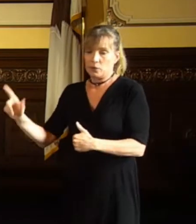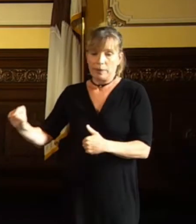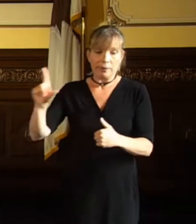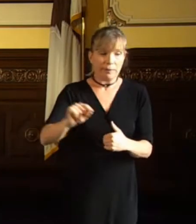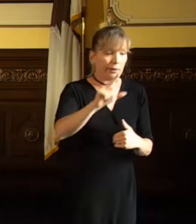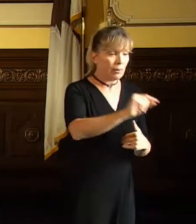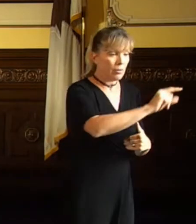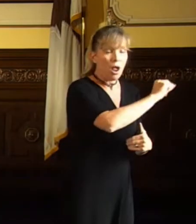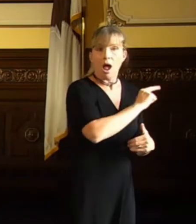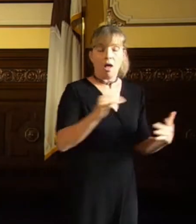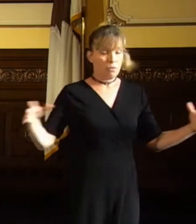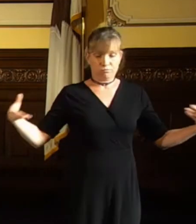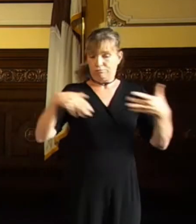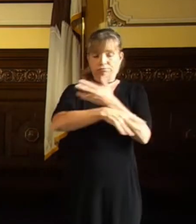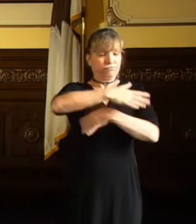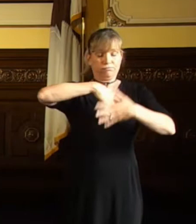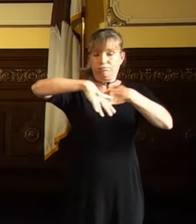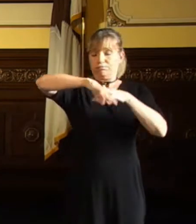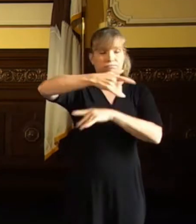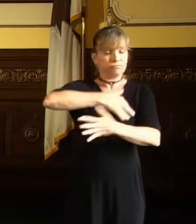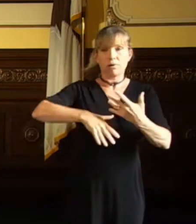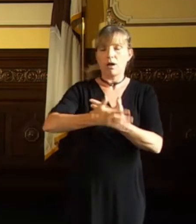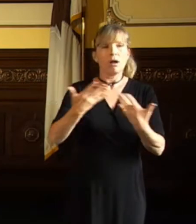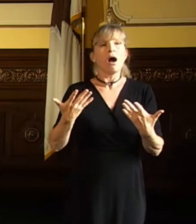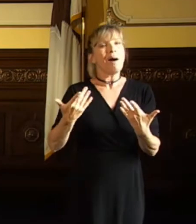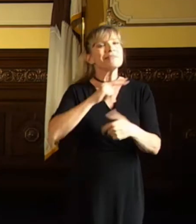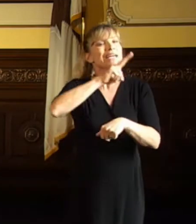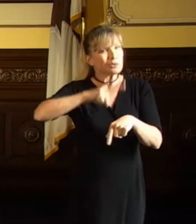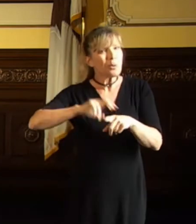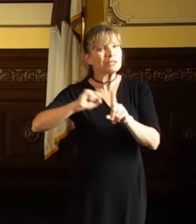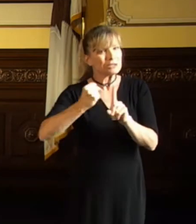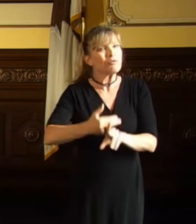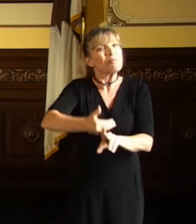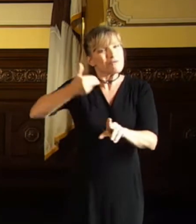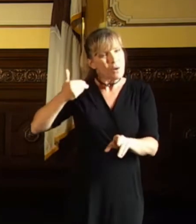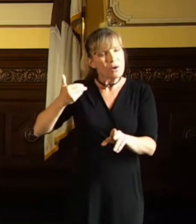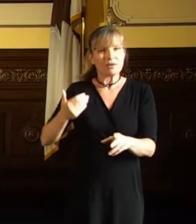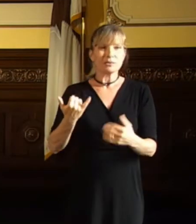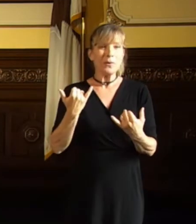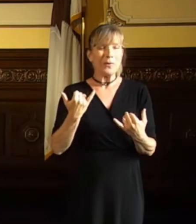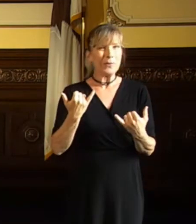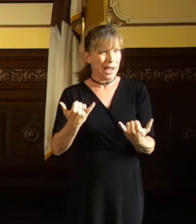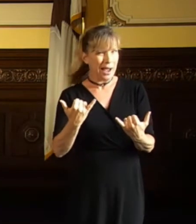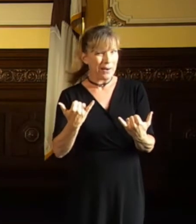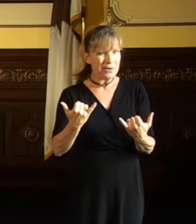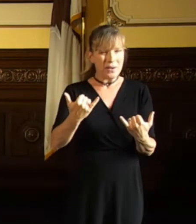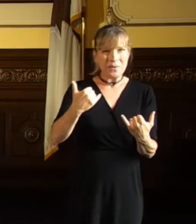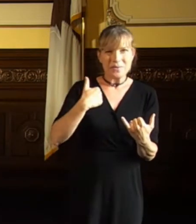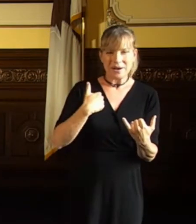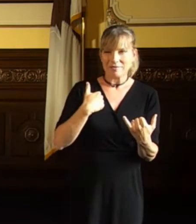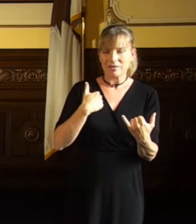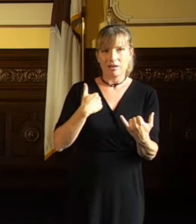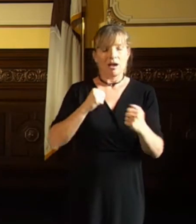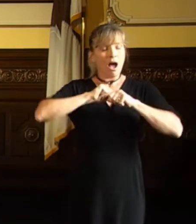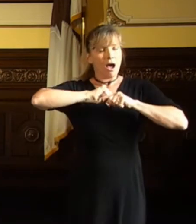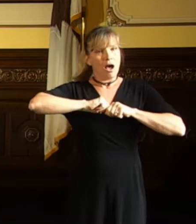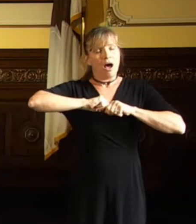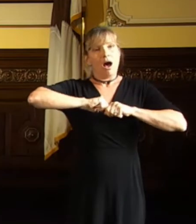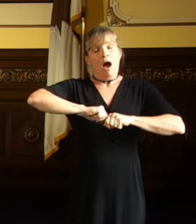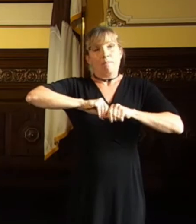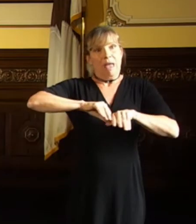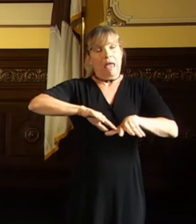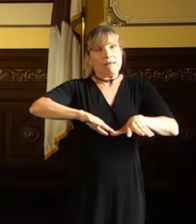are, running into each other in the hallways under normal circumstances. So when when we have a pandemic